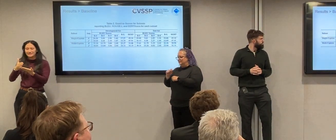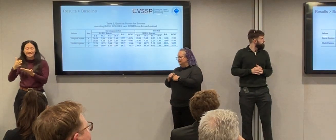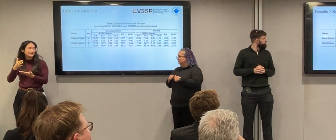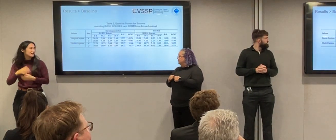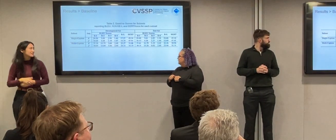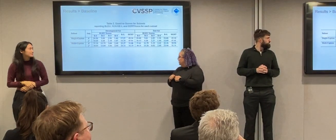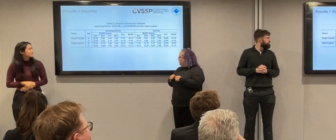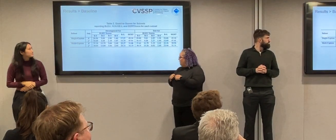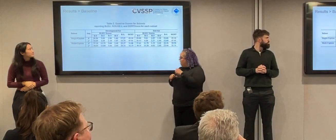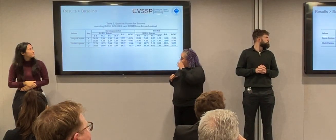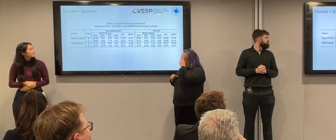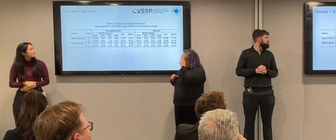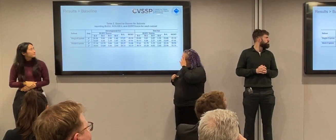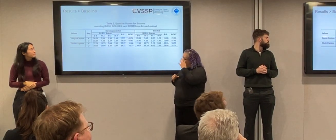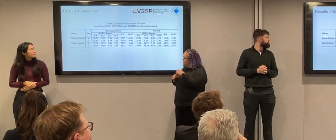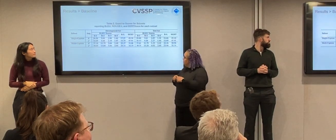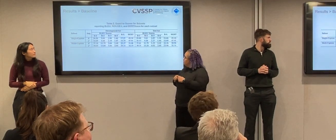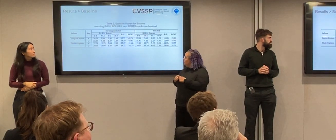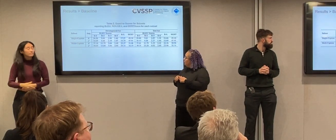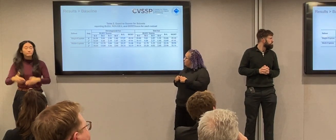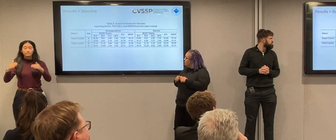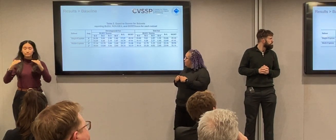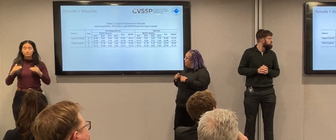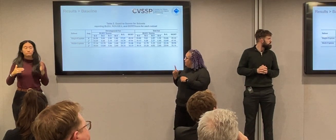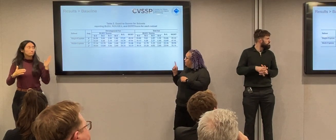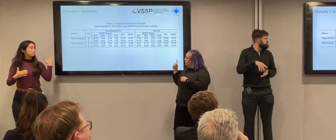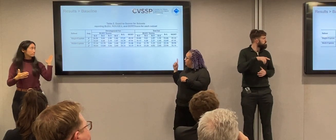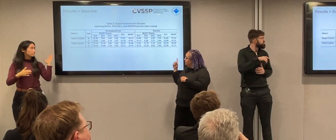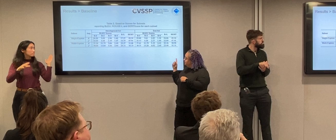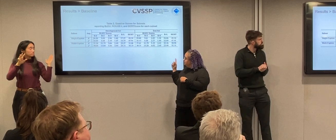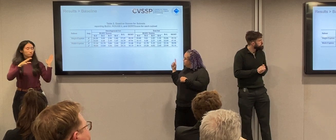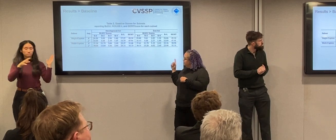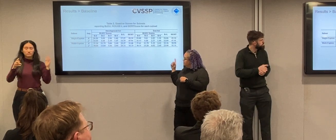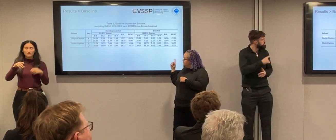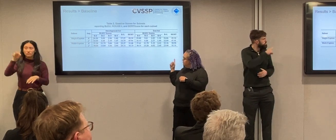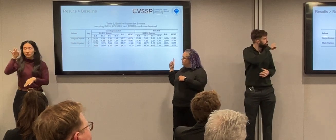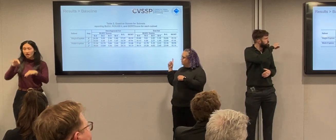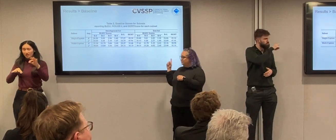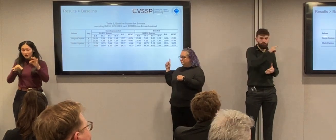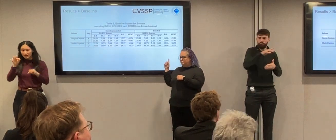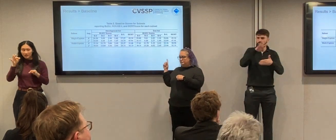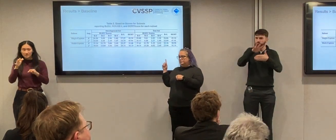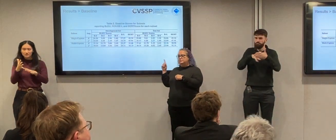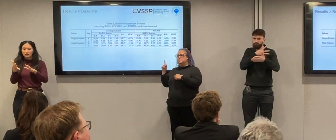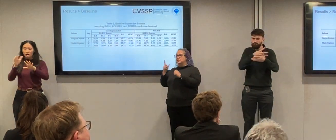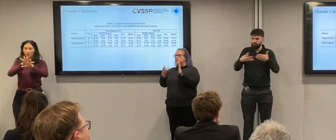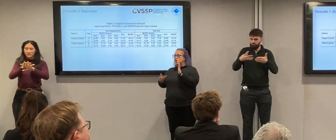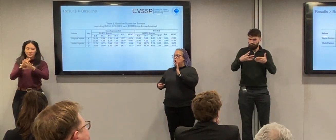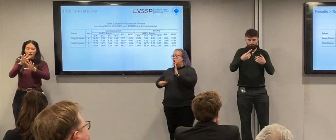With this, in this table, we report the augmentations only on sign,